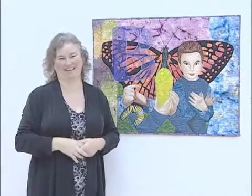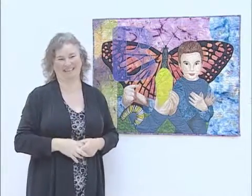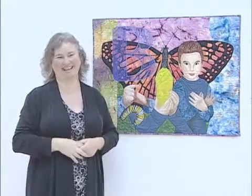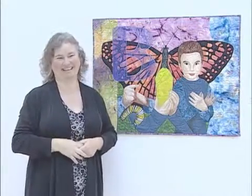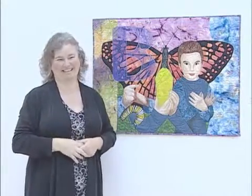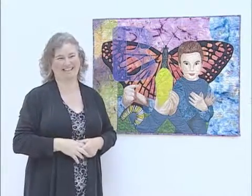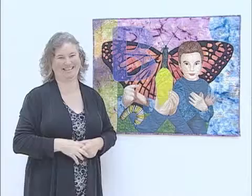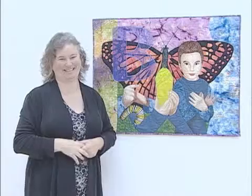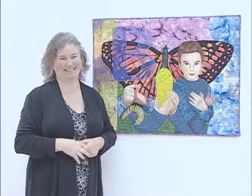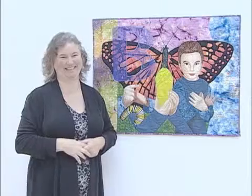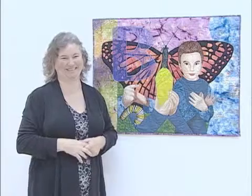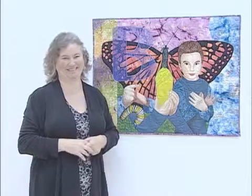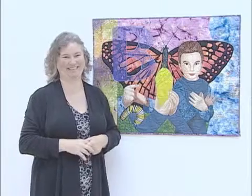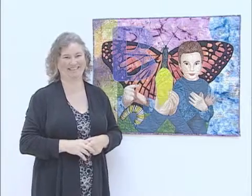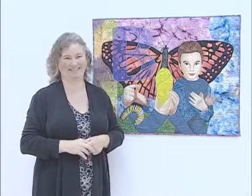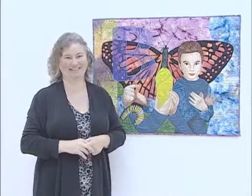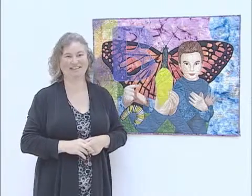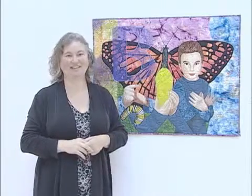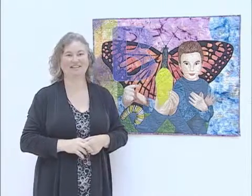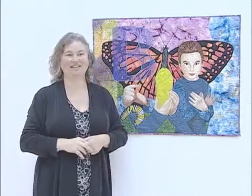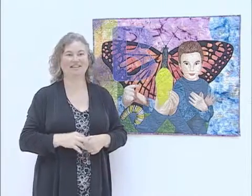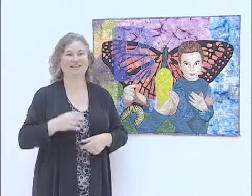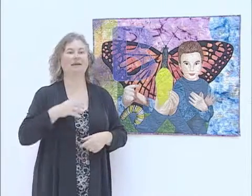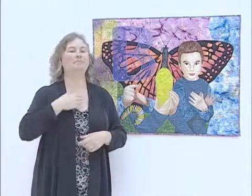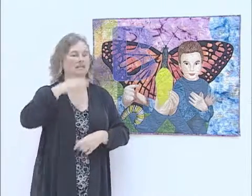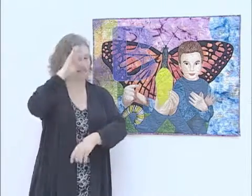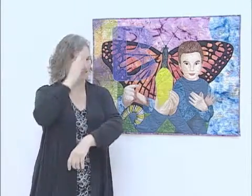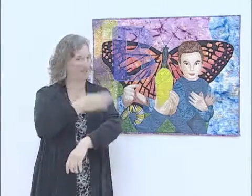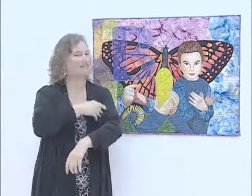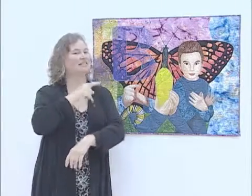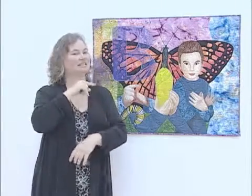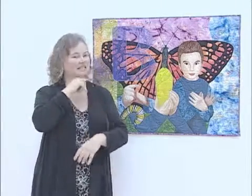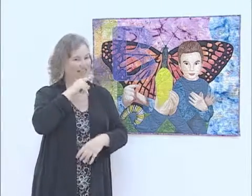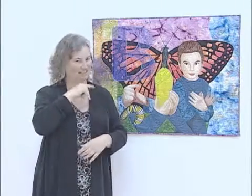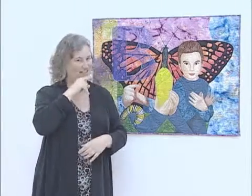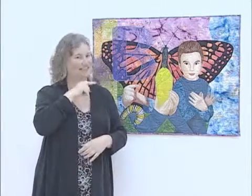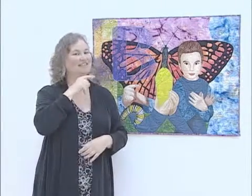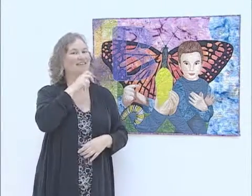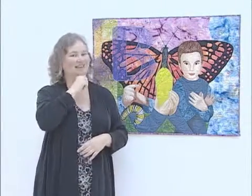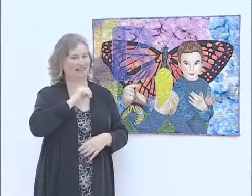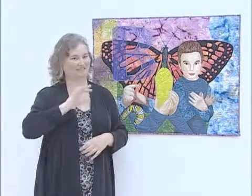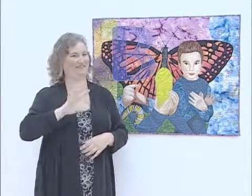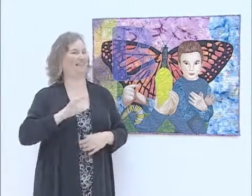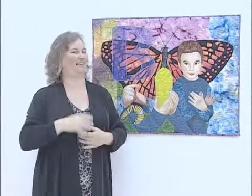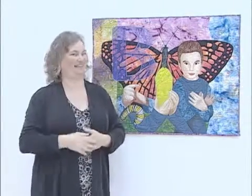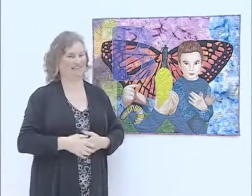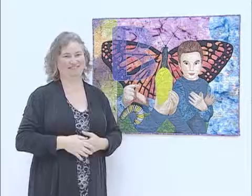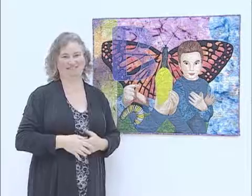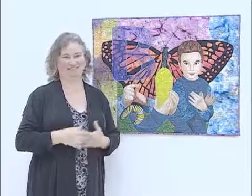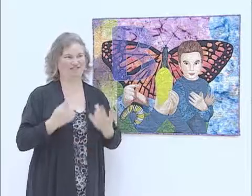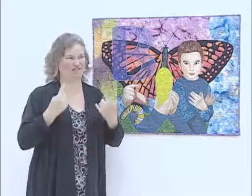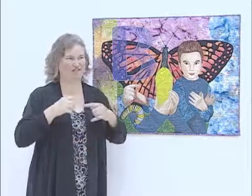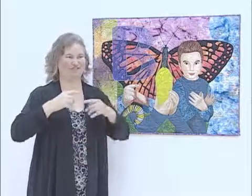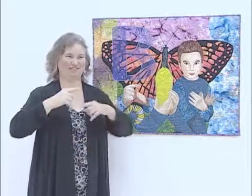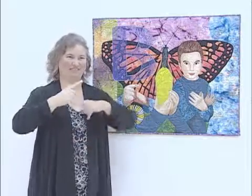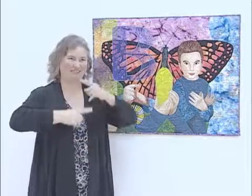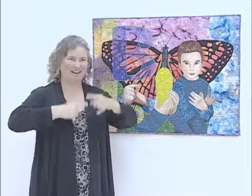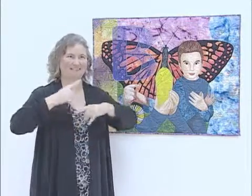a caterpillar moves to the chrysalis and then to a butterfly. My son is hearing. He was only 5. And